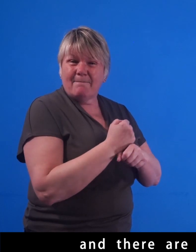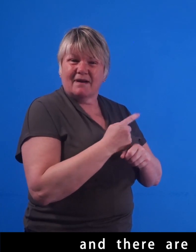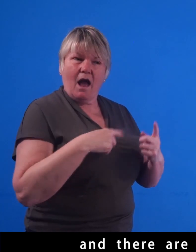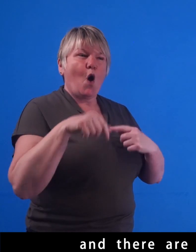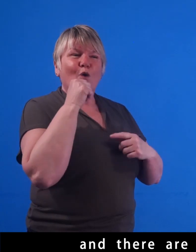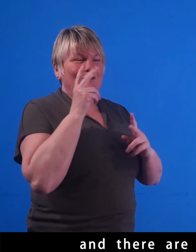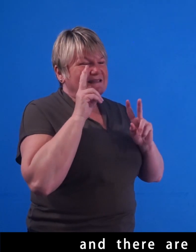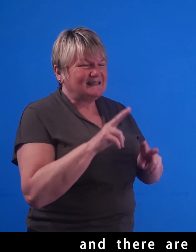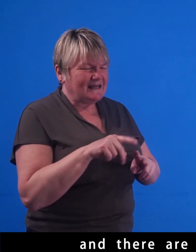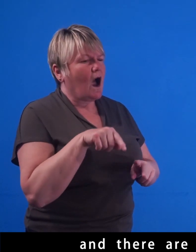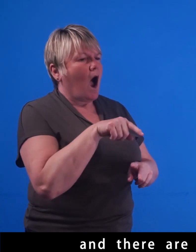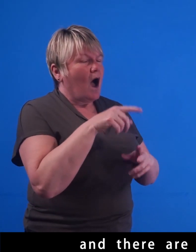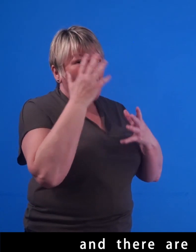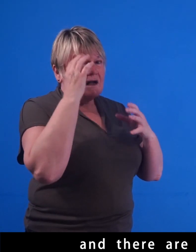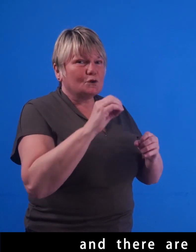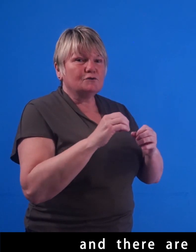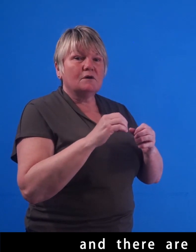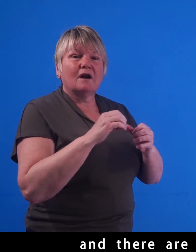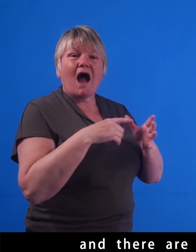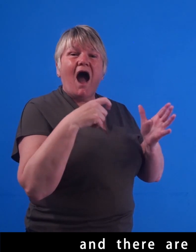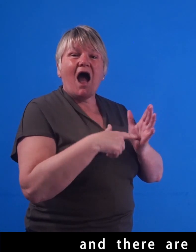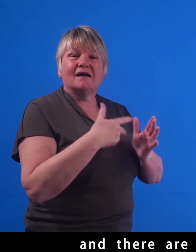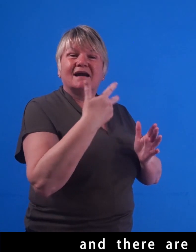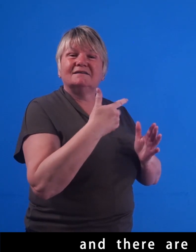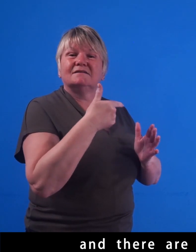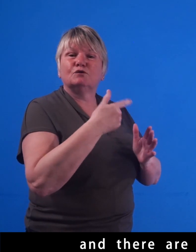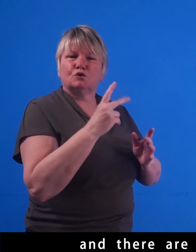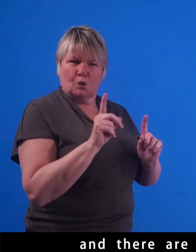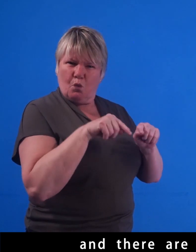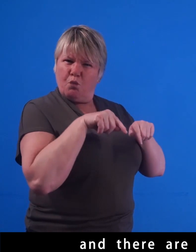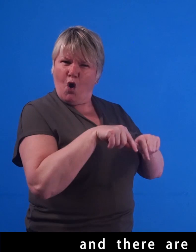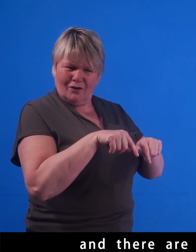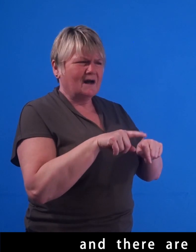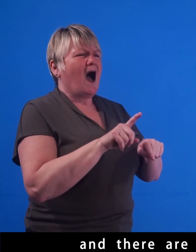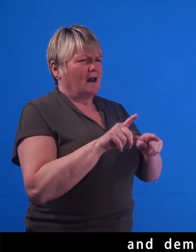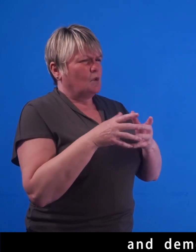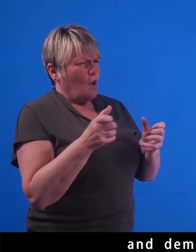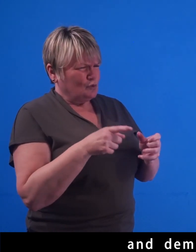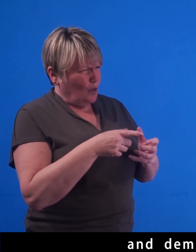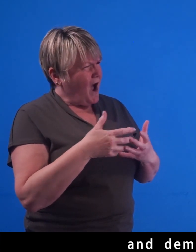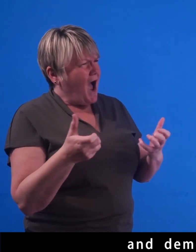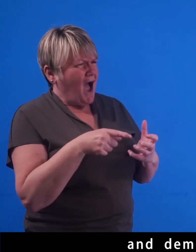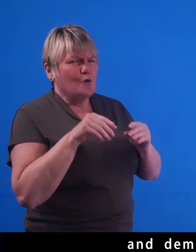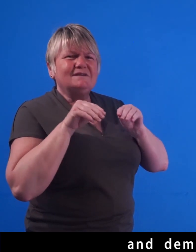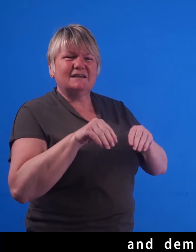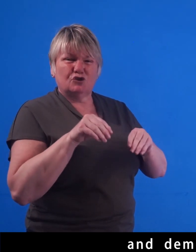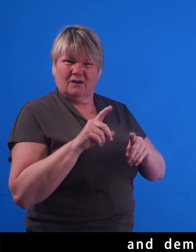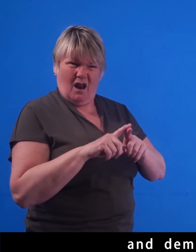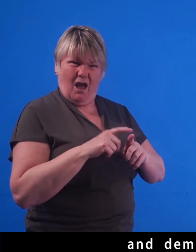simple games which tell visitors about the 1872 Education Act and demonstrate the skills